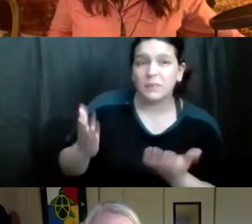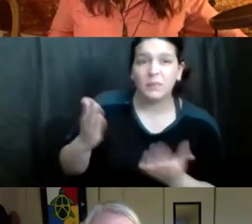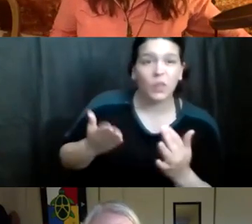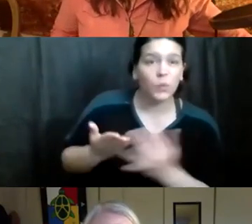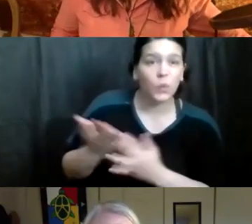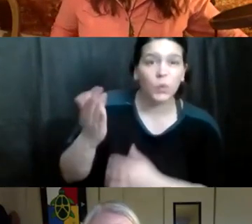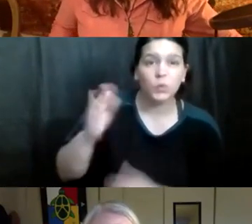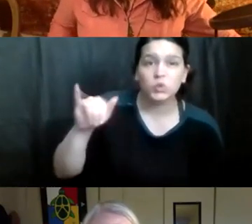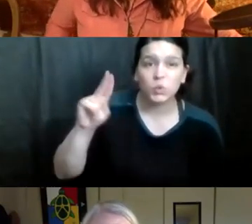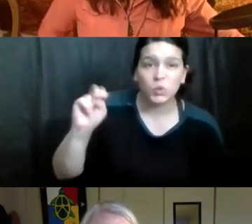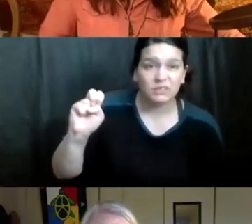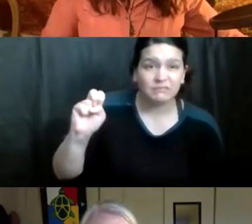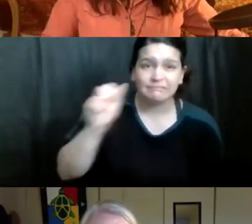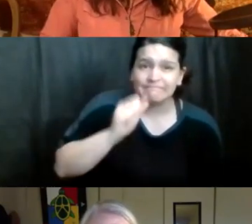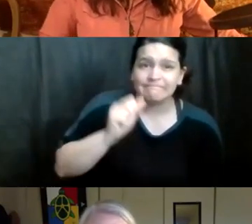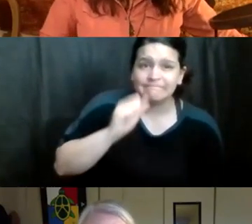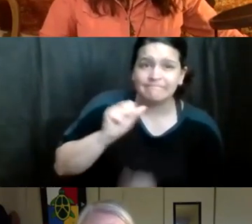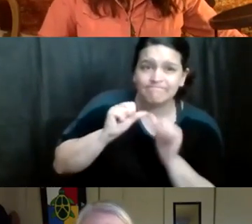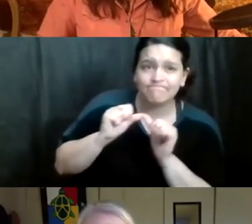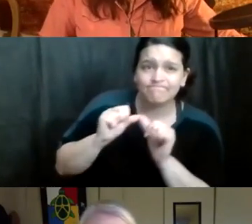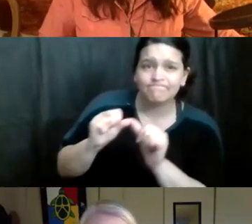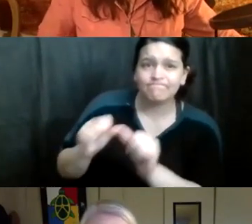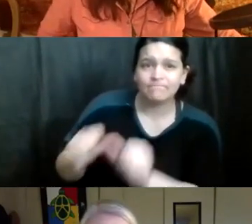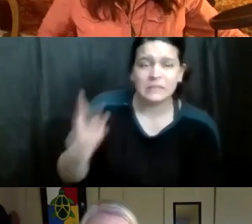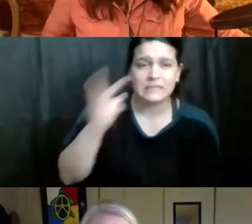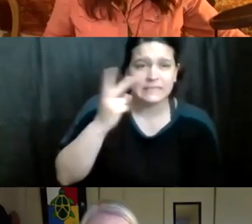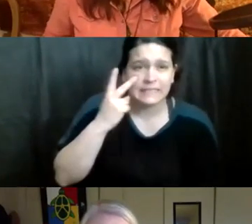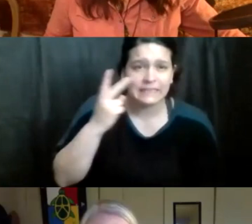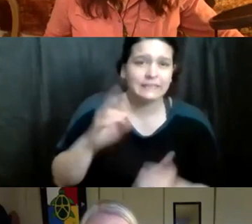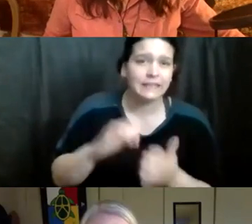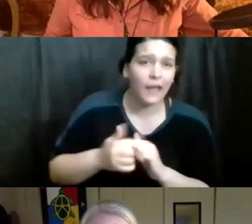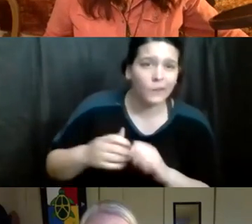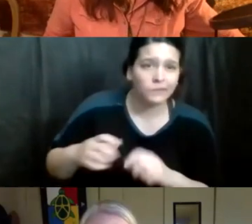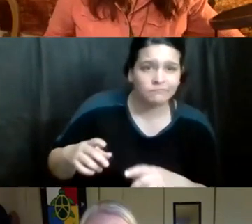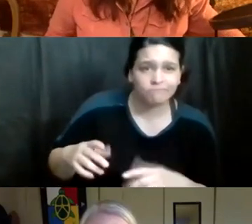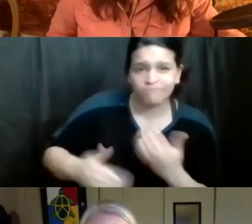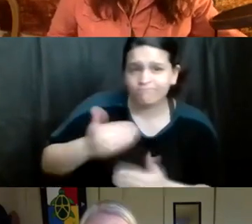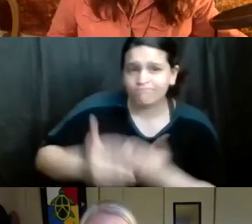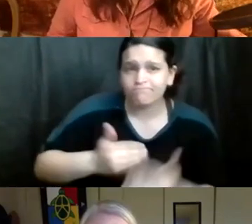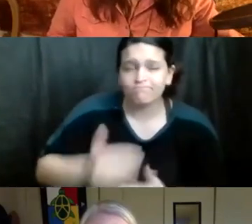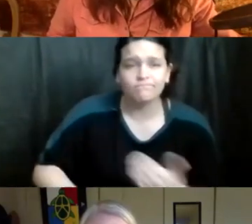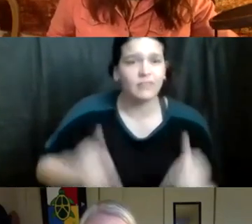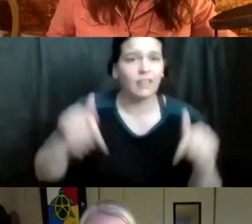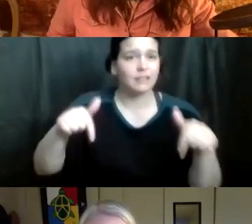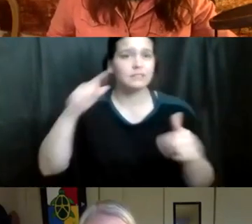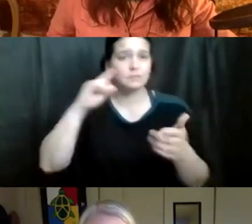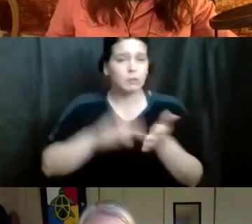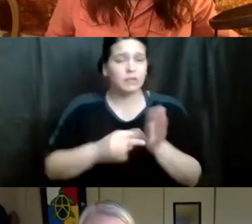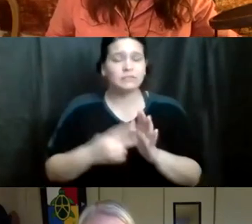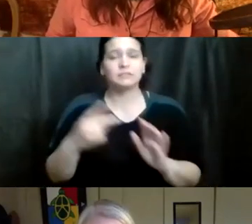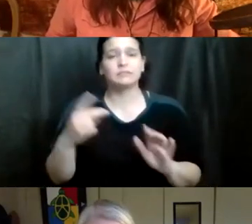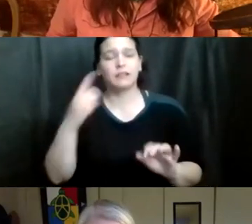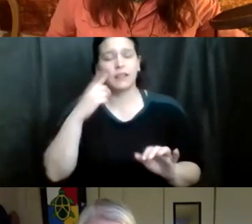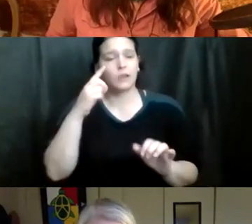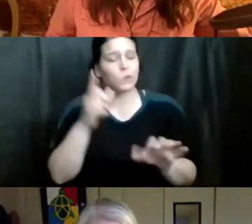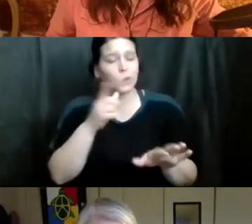So we'll just see how it goes. But this is definitely purpose, and we believe whoever's meant to be here will